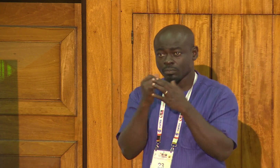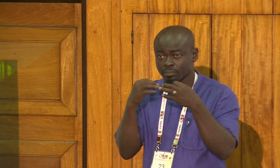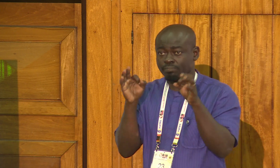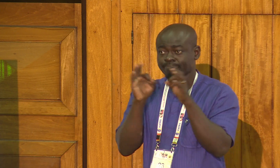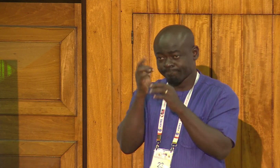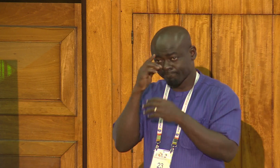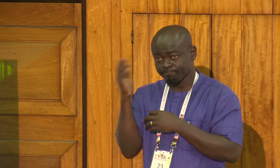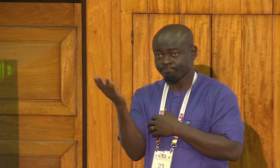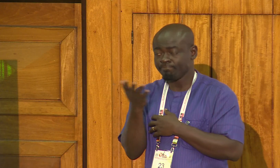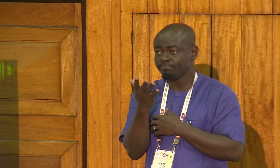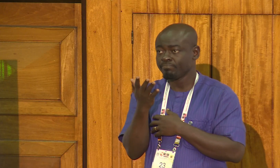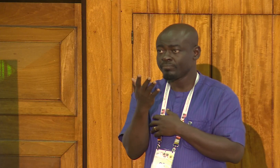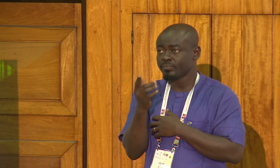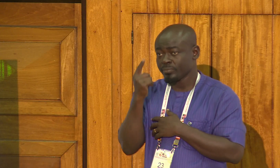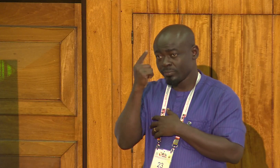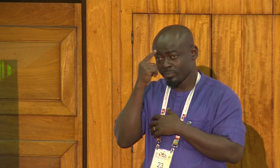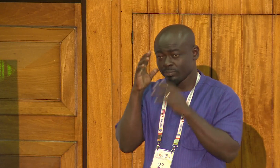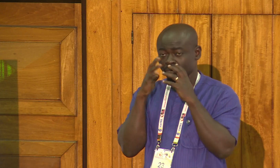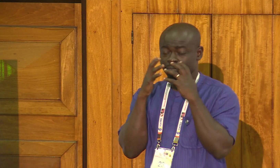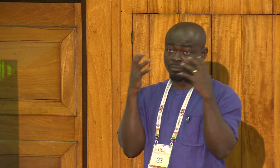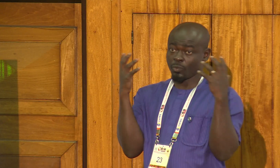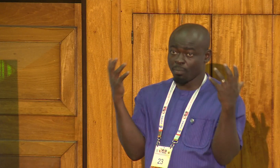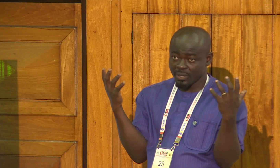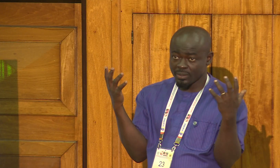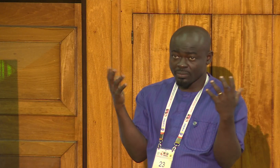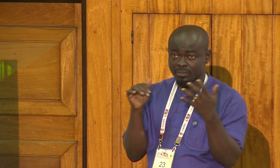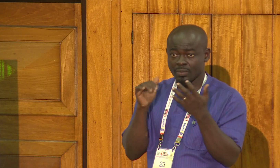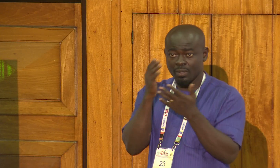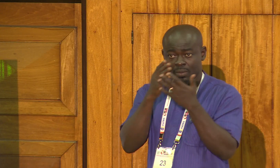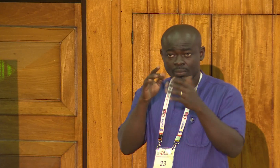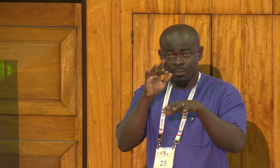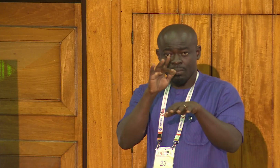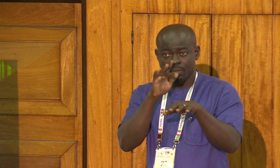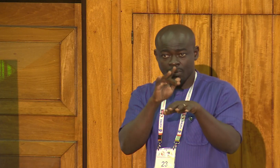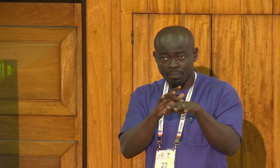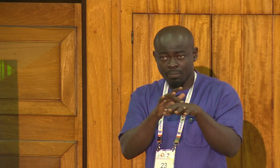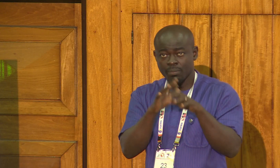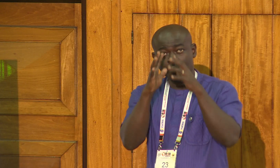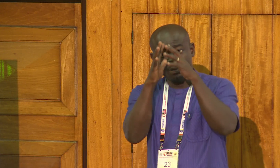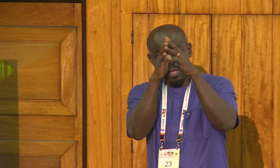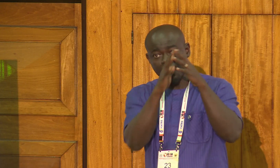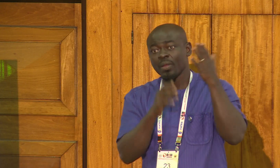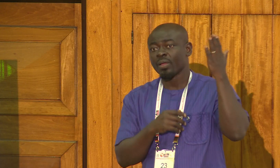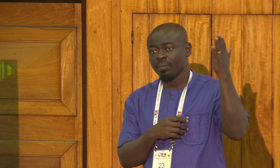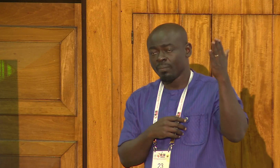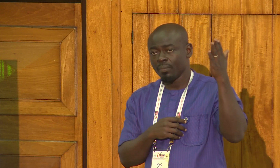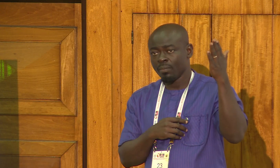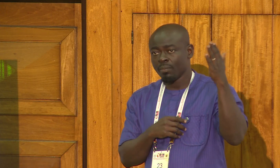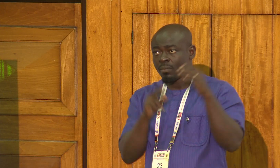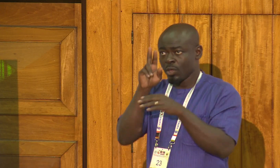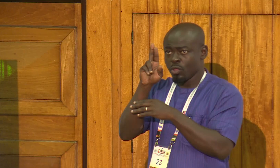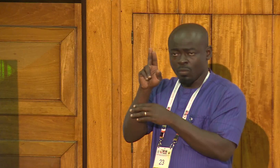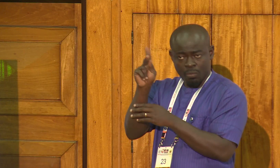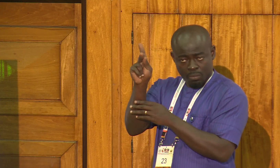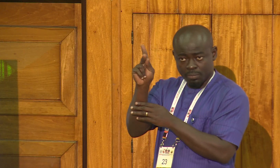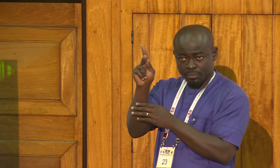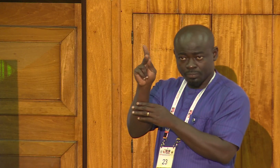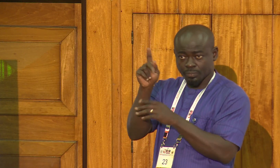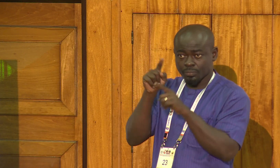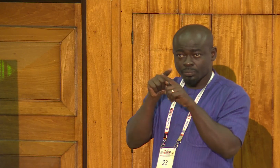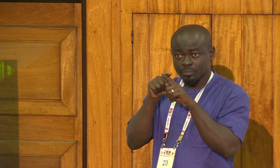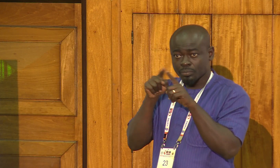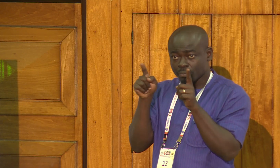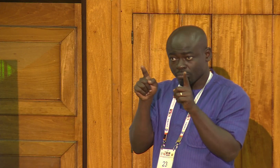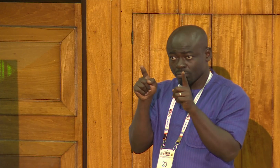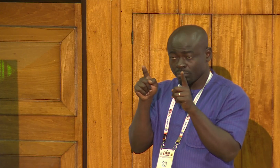important. We think of obesity as something that affects the US, the UK, but actually it is a